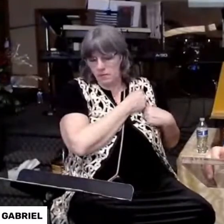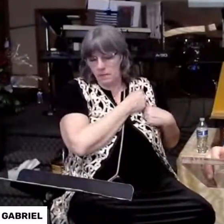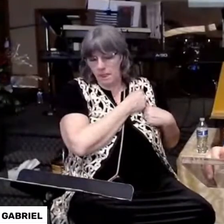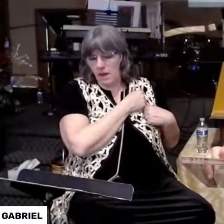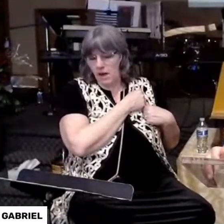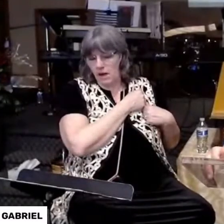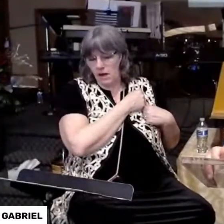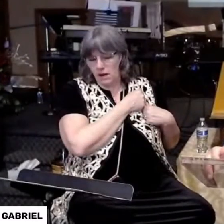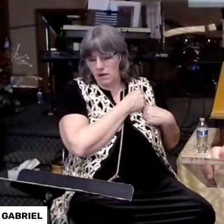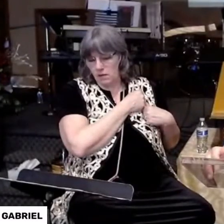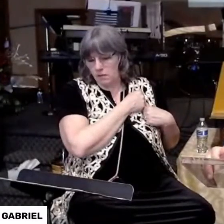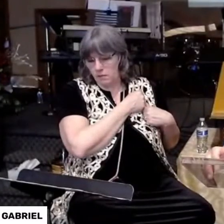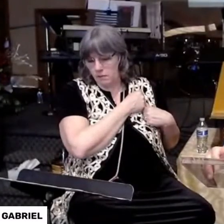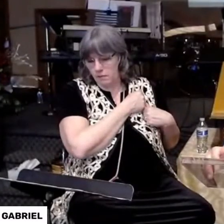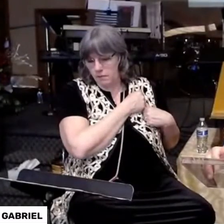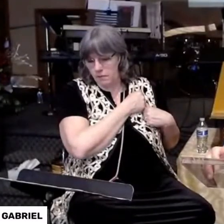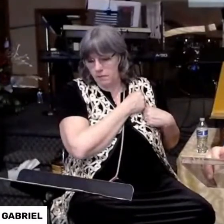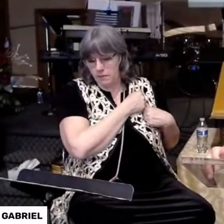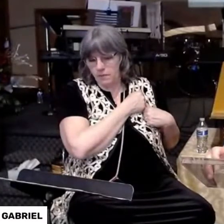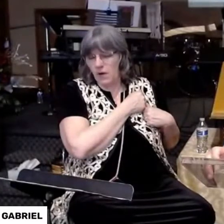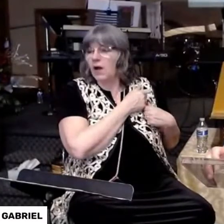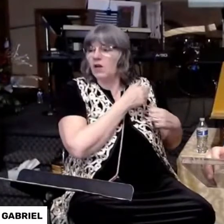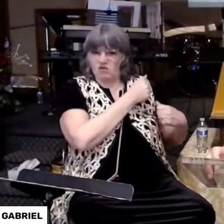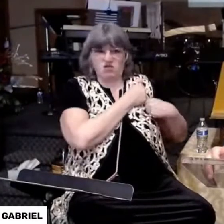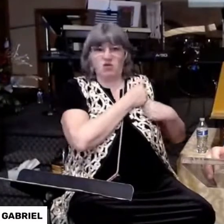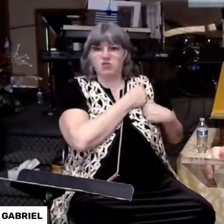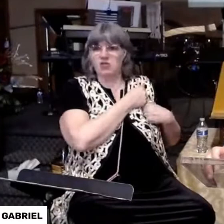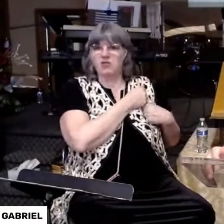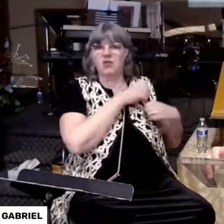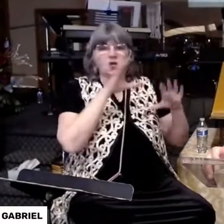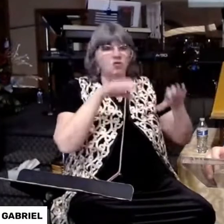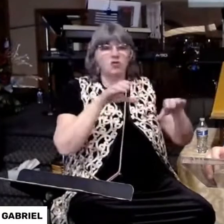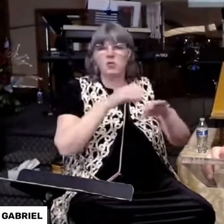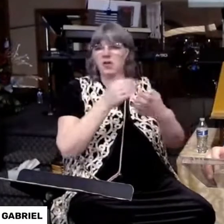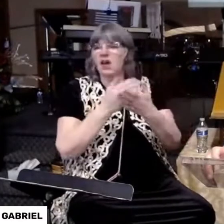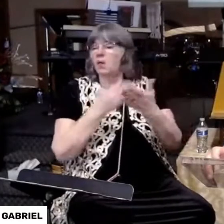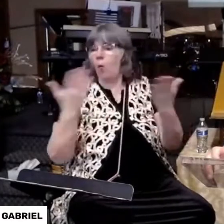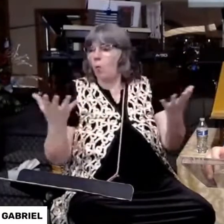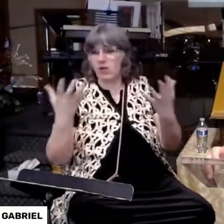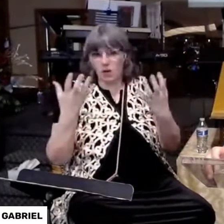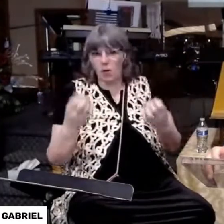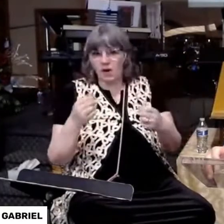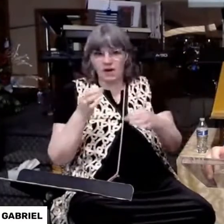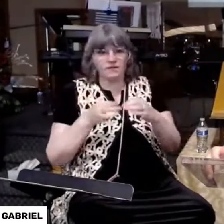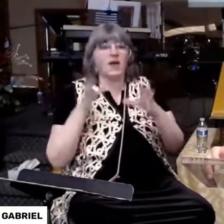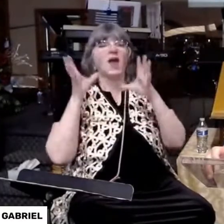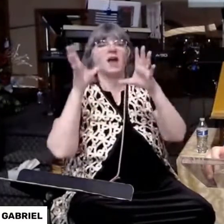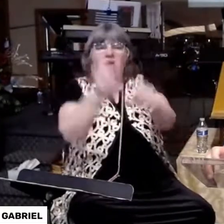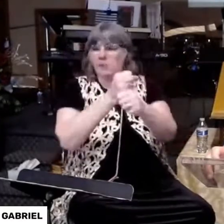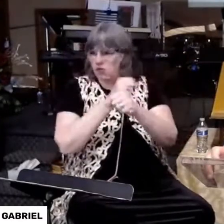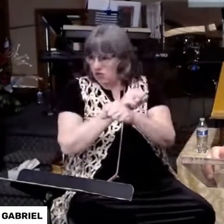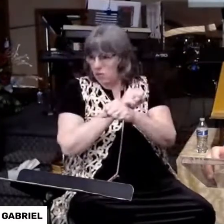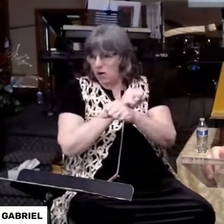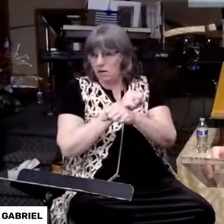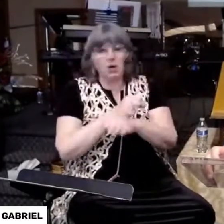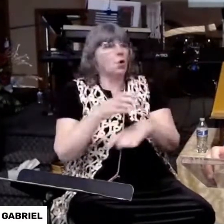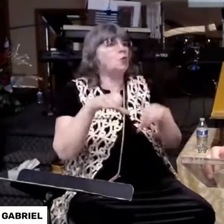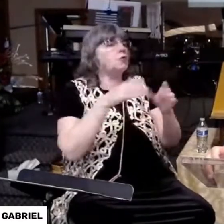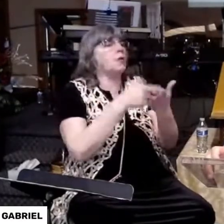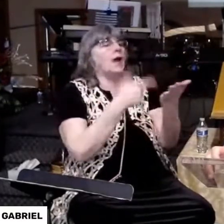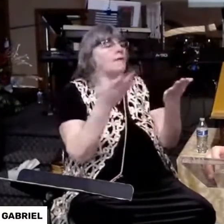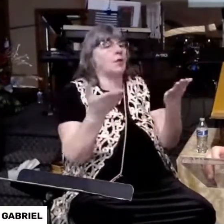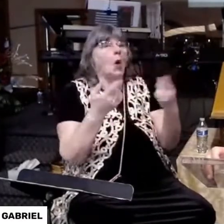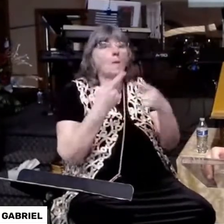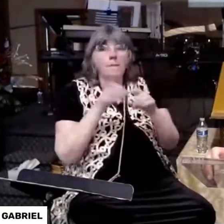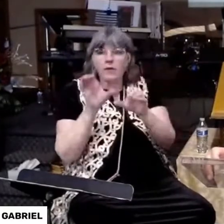Soldiers could do whatever they wanted with captured people. But the Torah gave